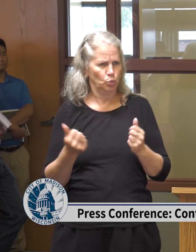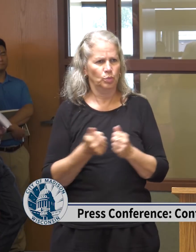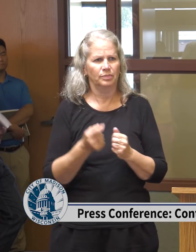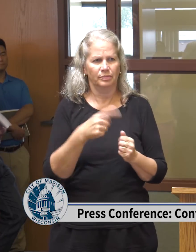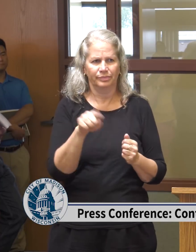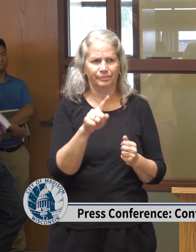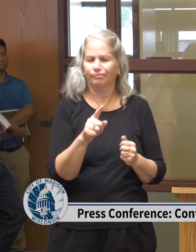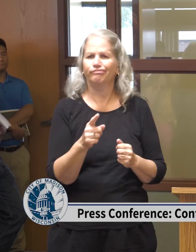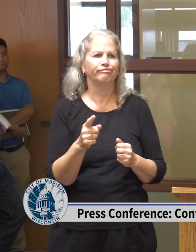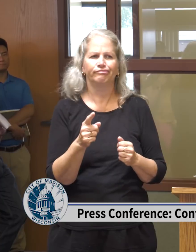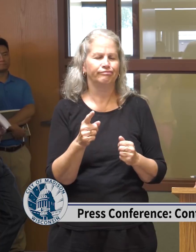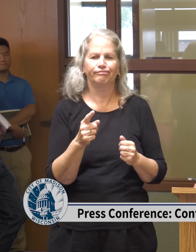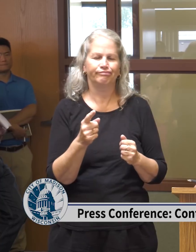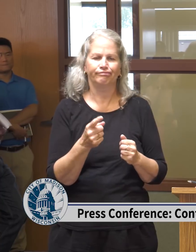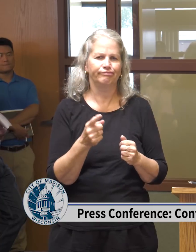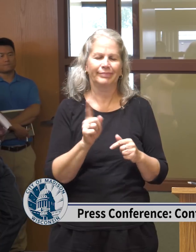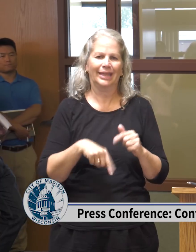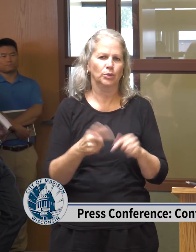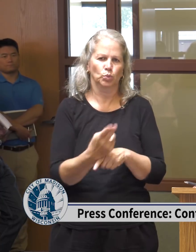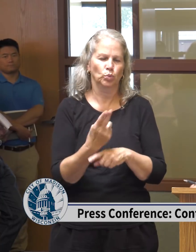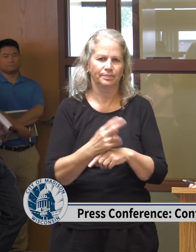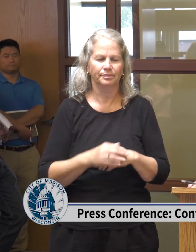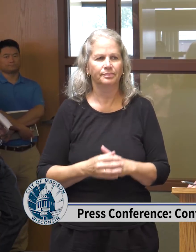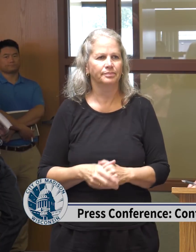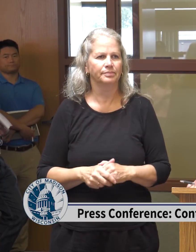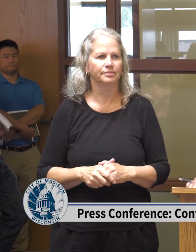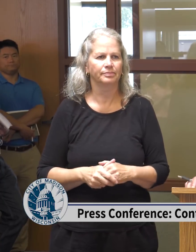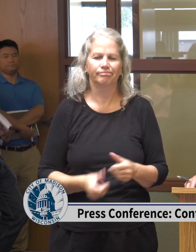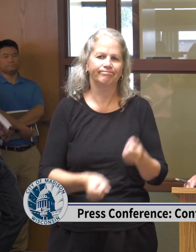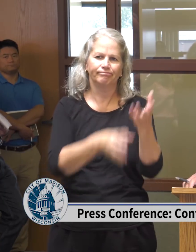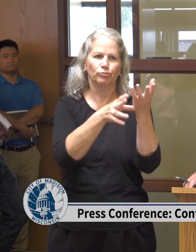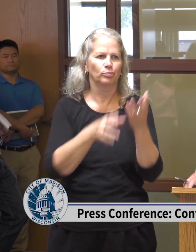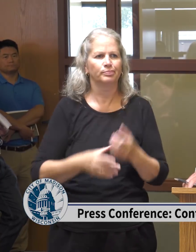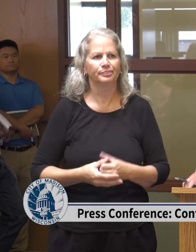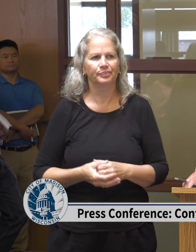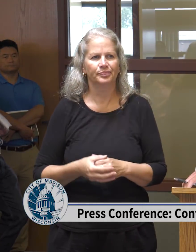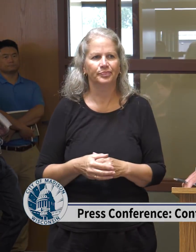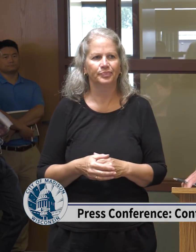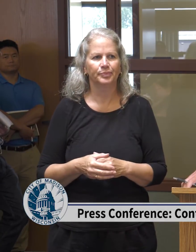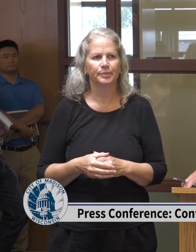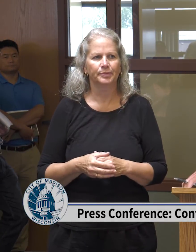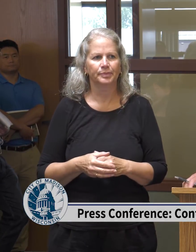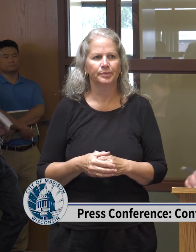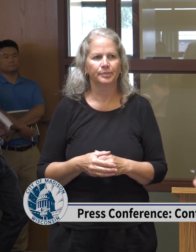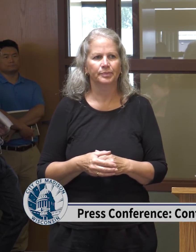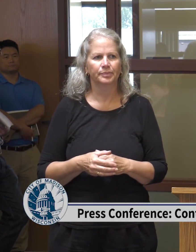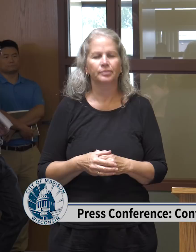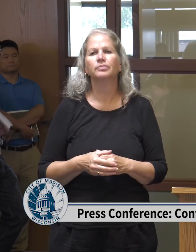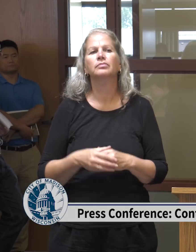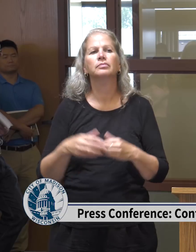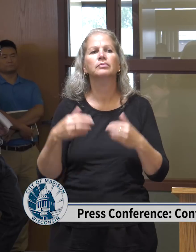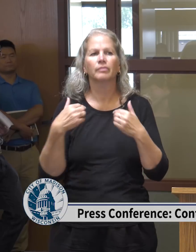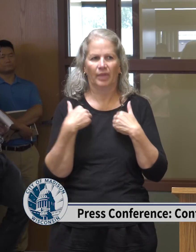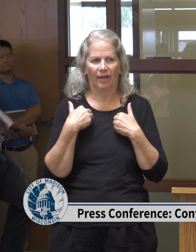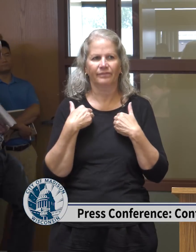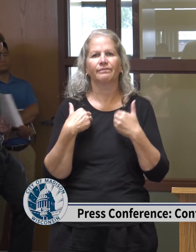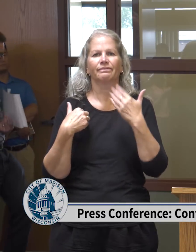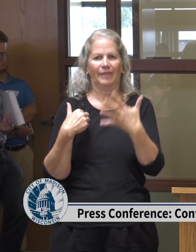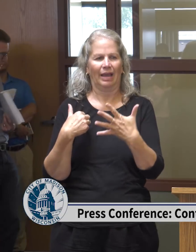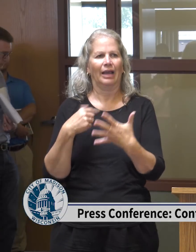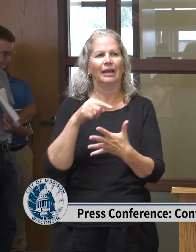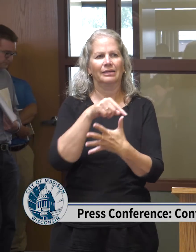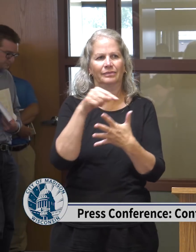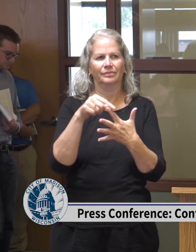where the sandbags are being used. For now, we've got some streets reopened. All lanes of